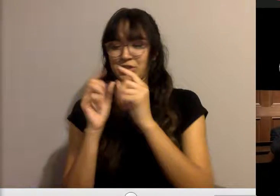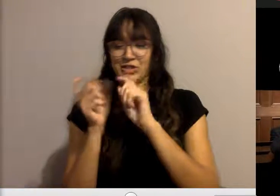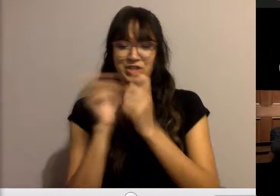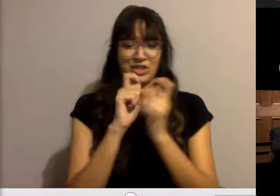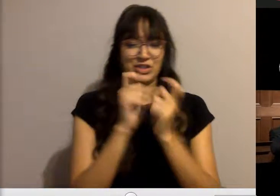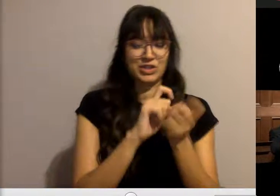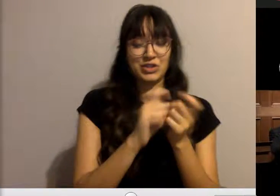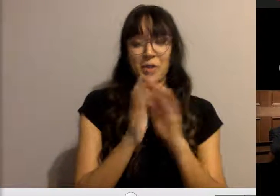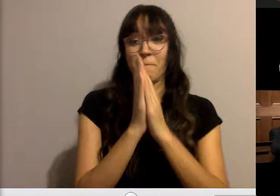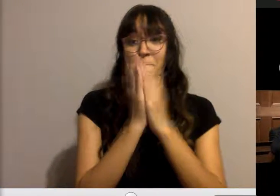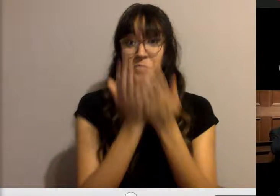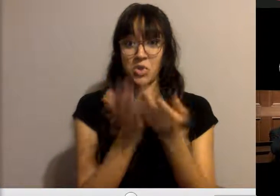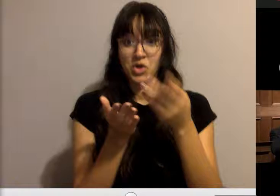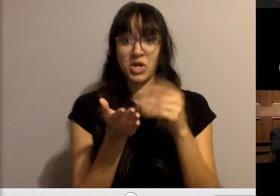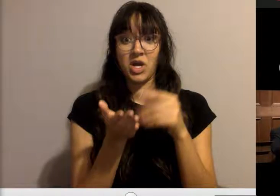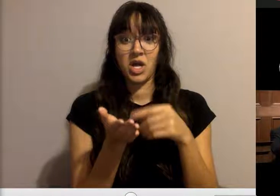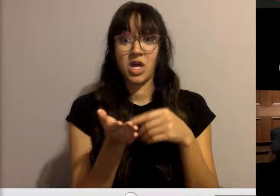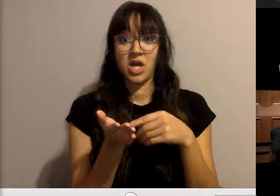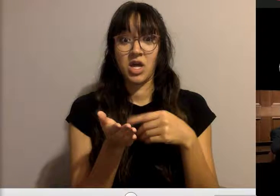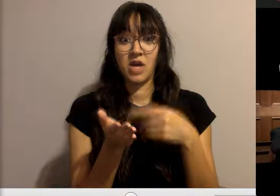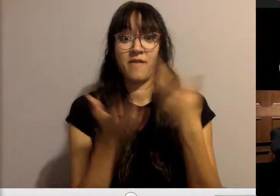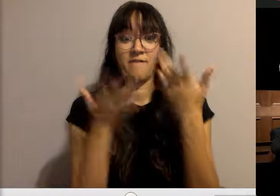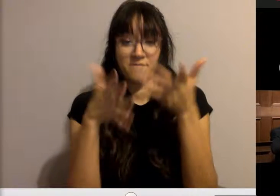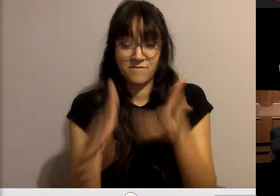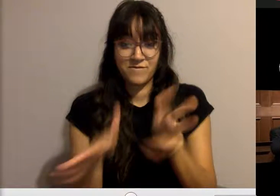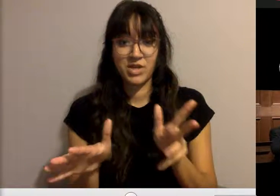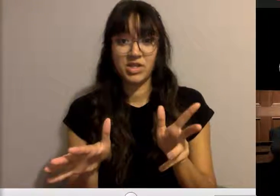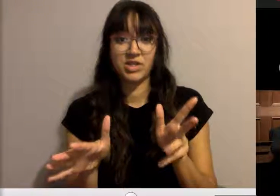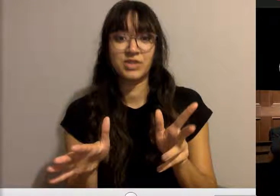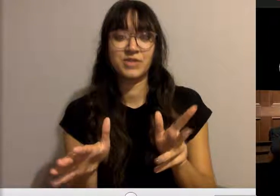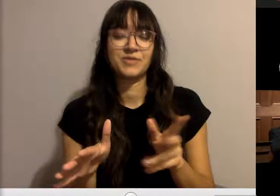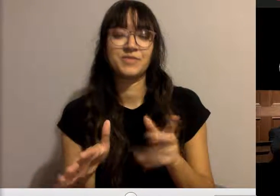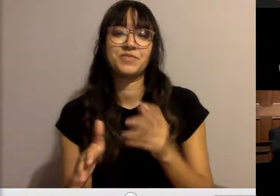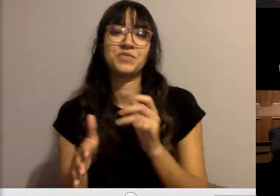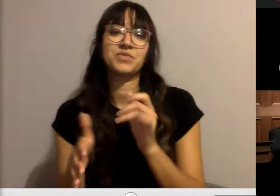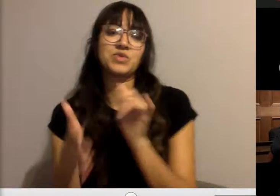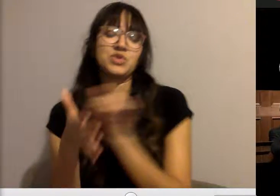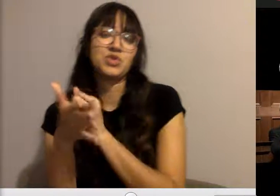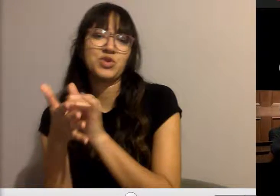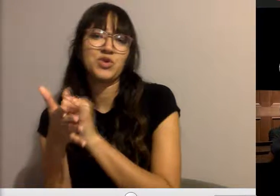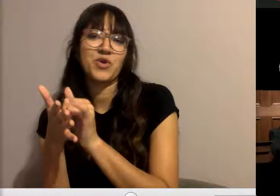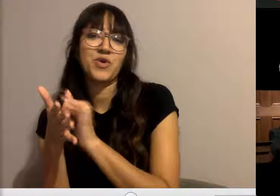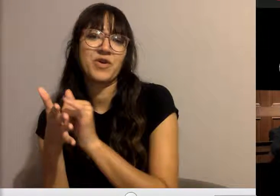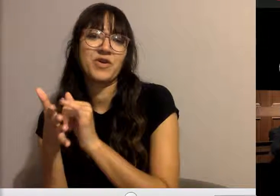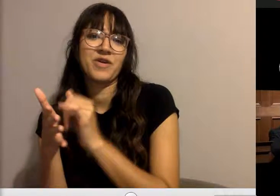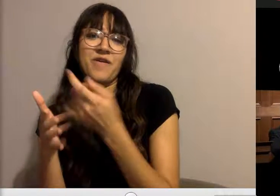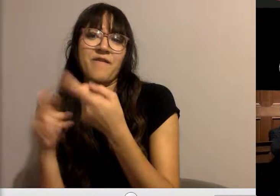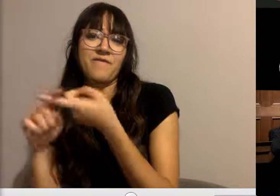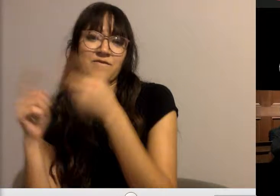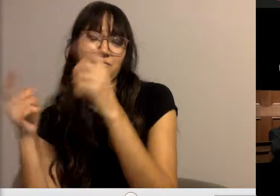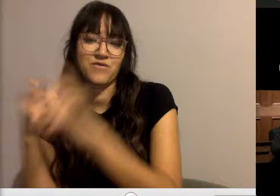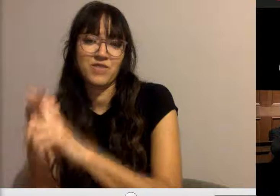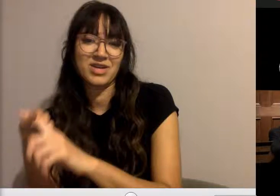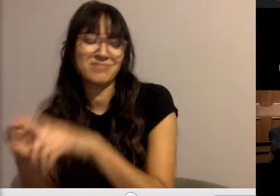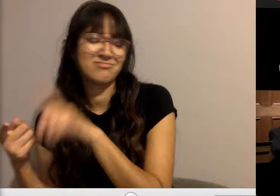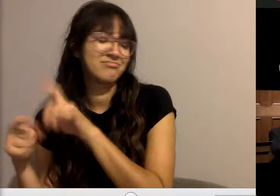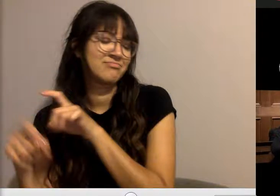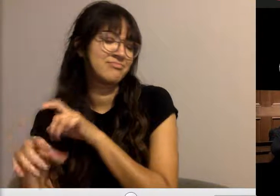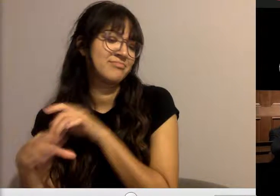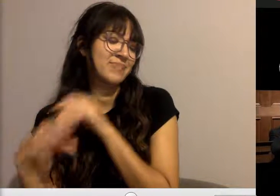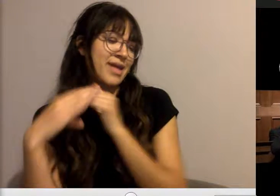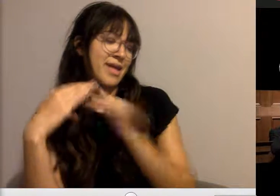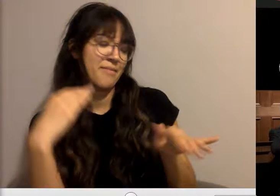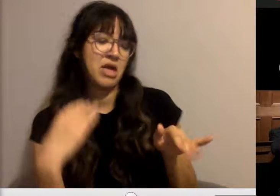a senior friend of mine in New York City who simply wrote, he said, the title should have been 1186.